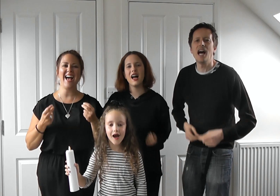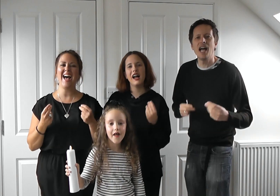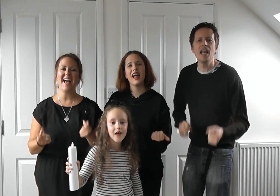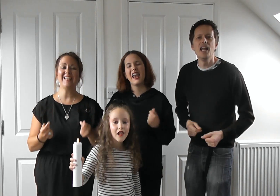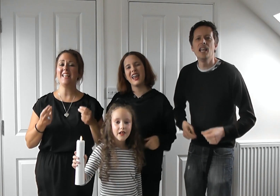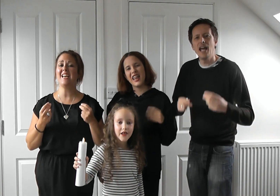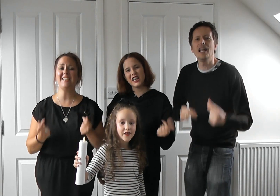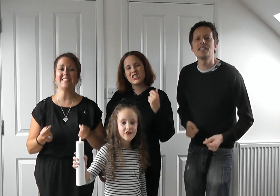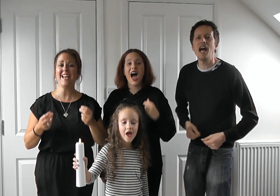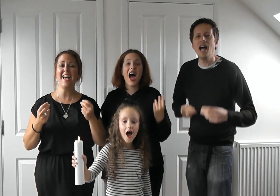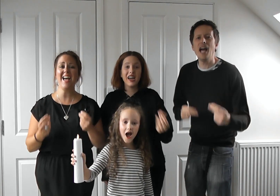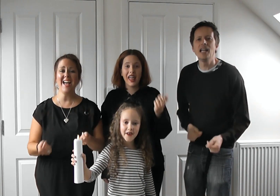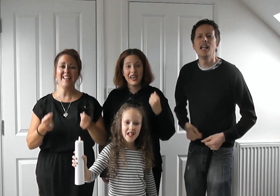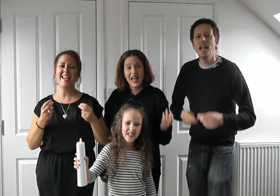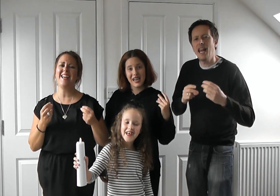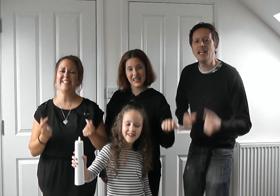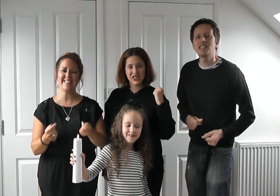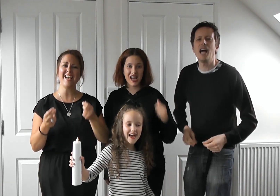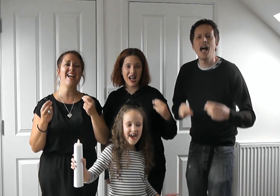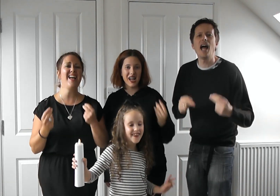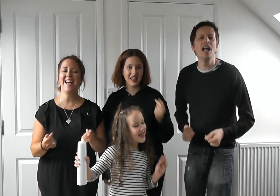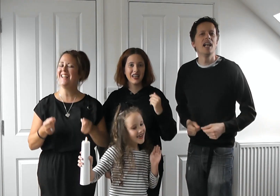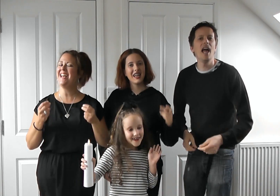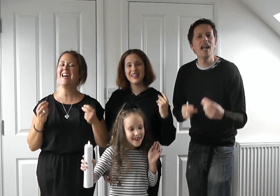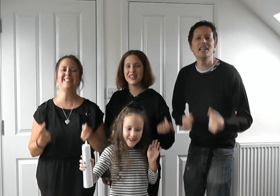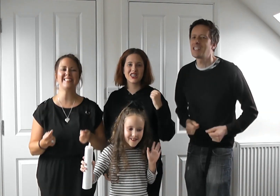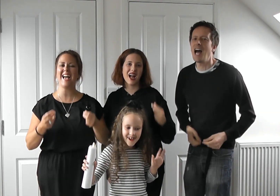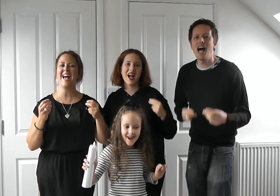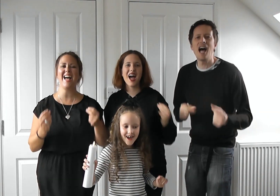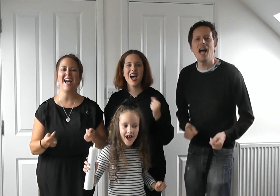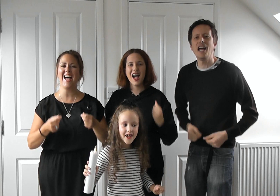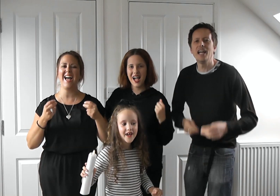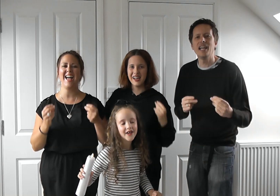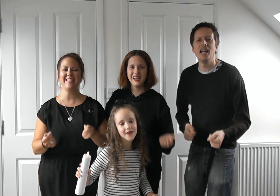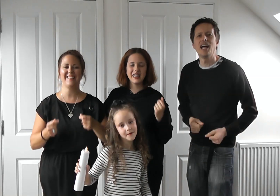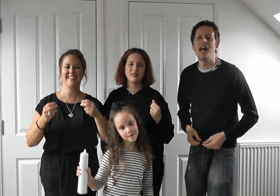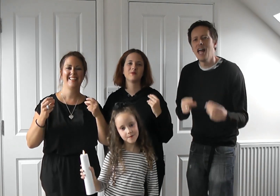shine. Let it shine, let it shine, let it shine.